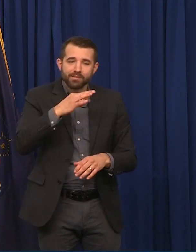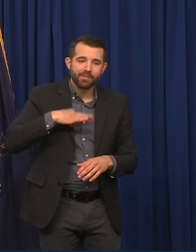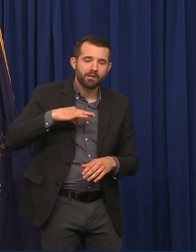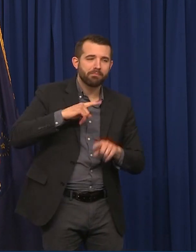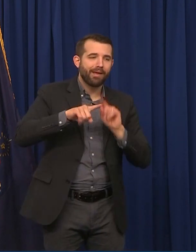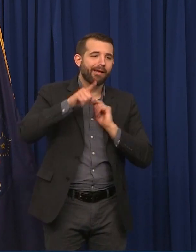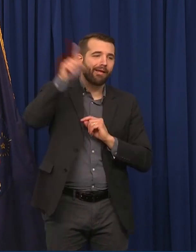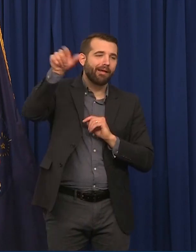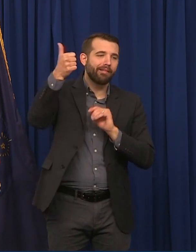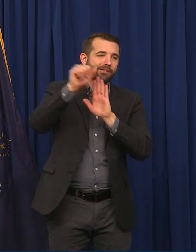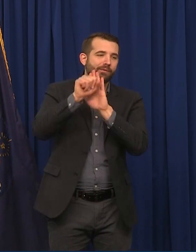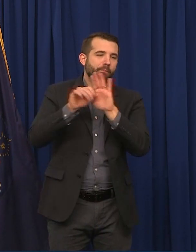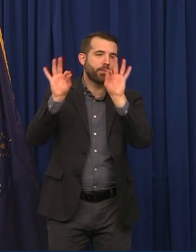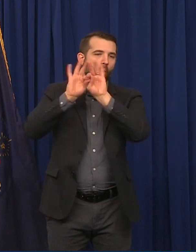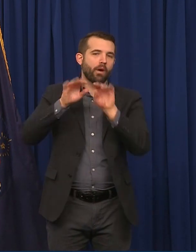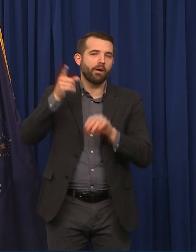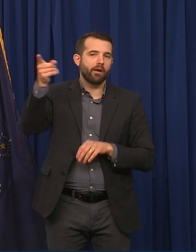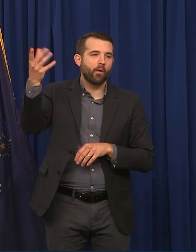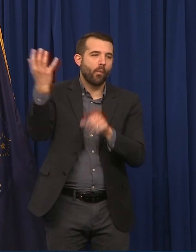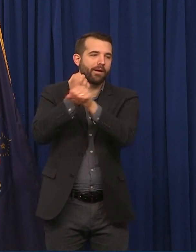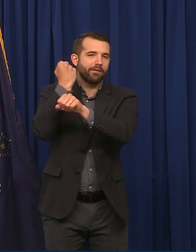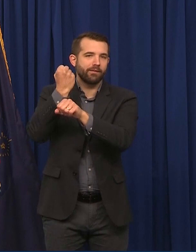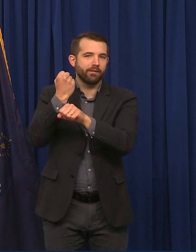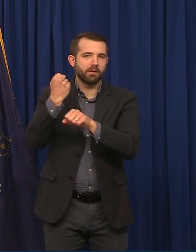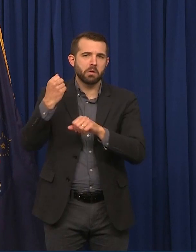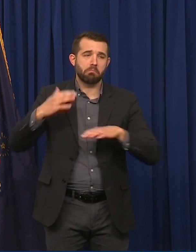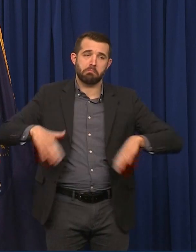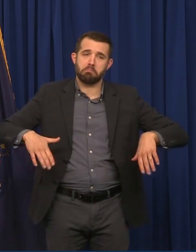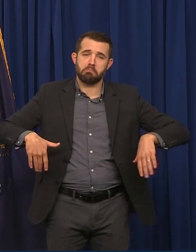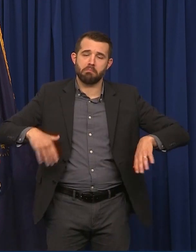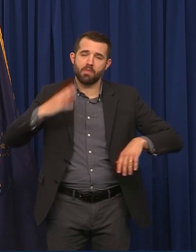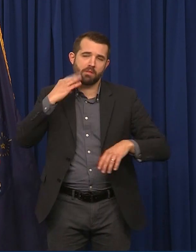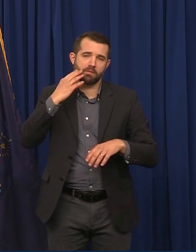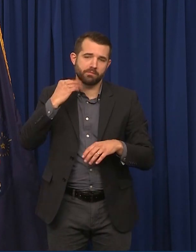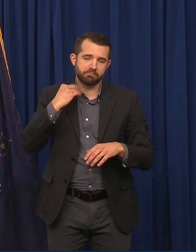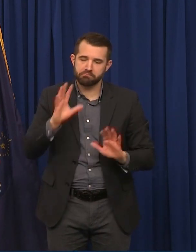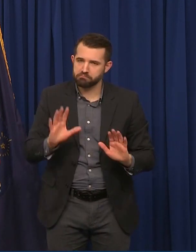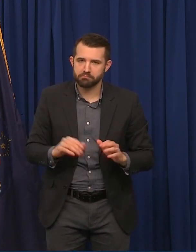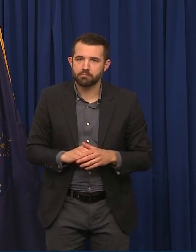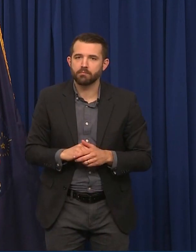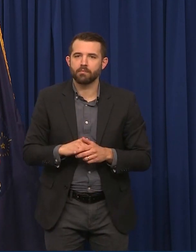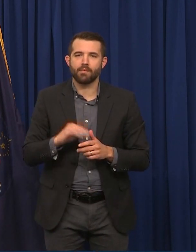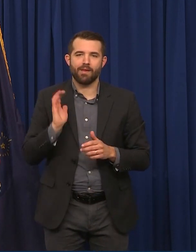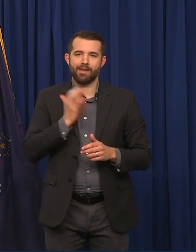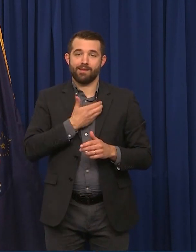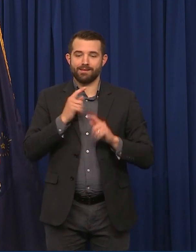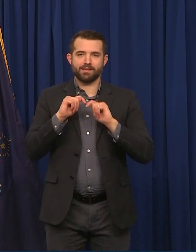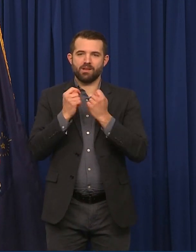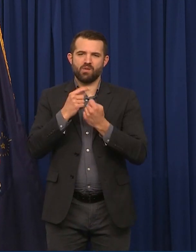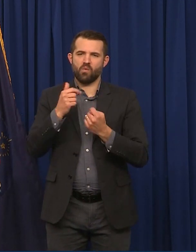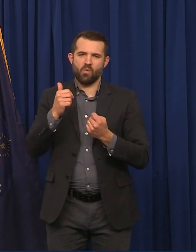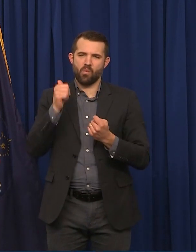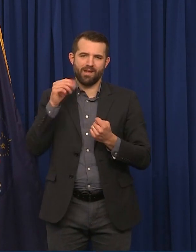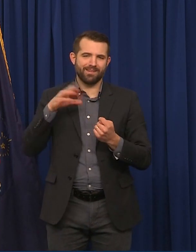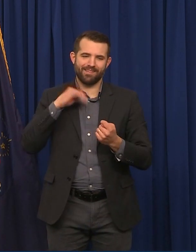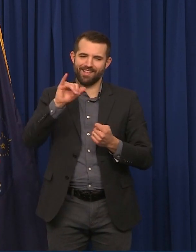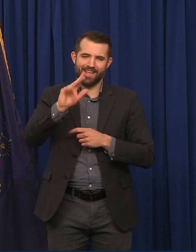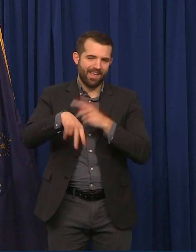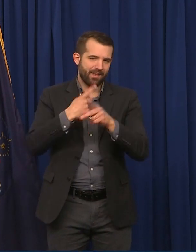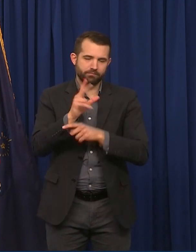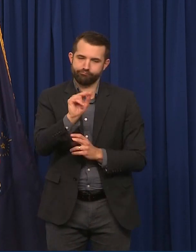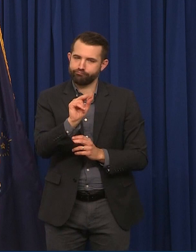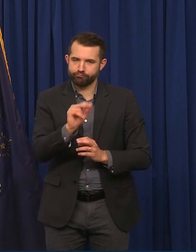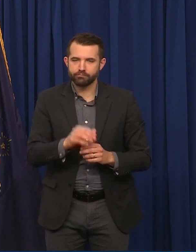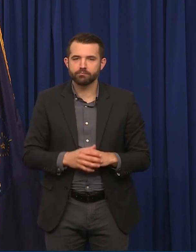occurred yet. We are on the lookout for it, and certainly our procurement team would not tolerate that one bit. I'd like to turn next to